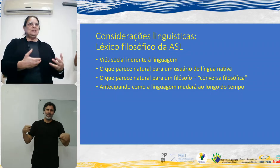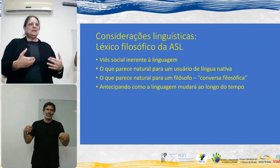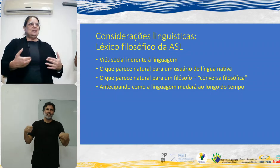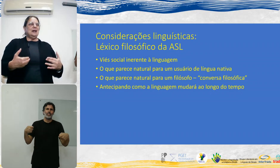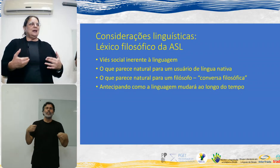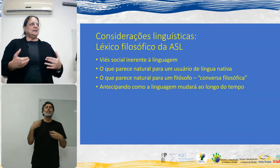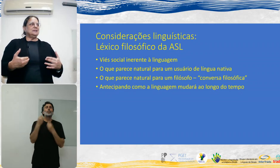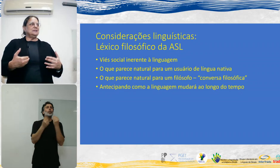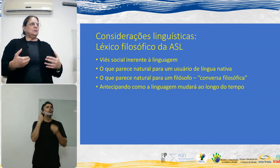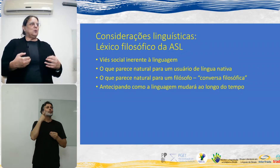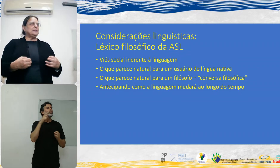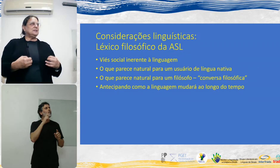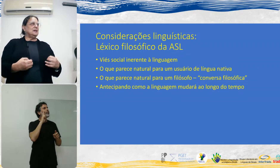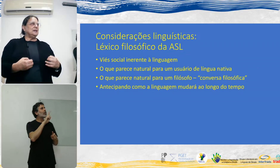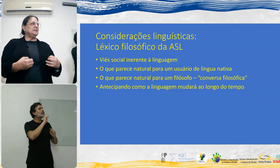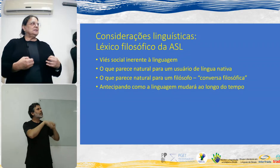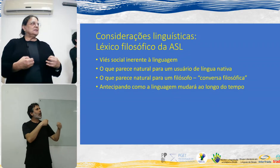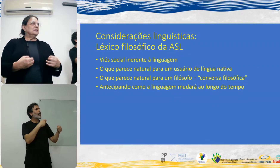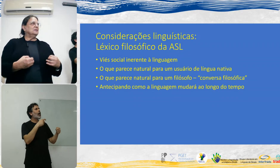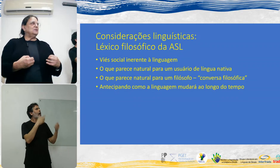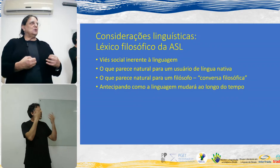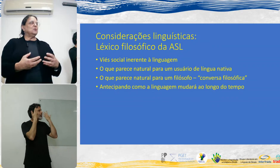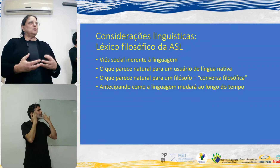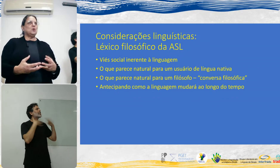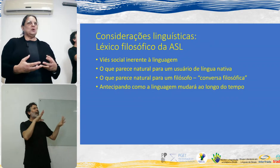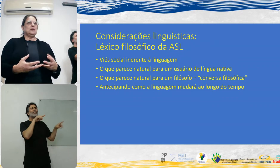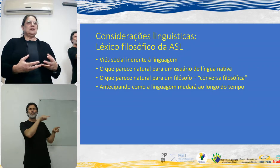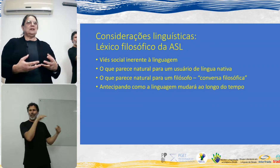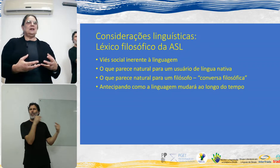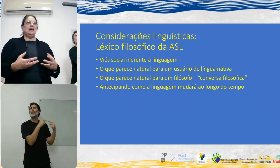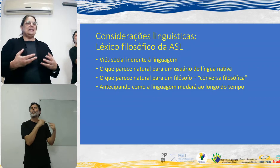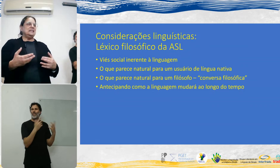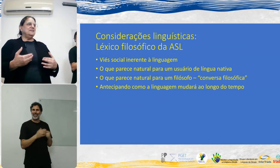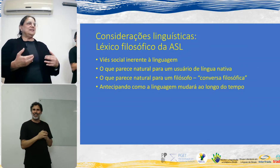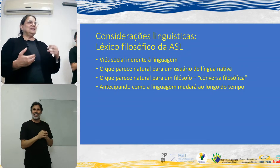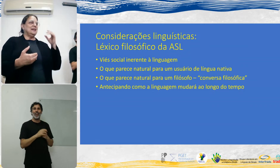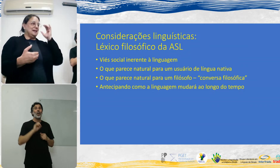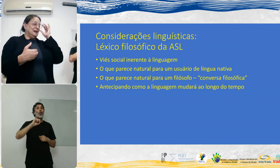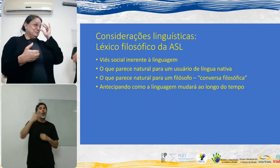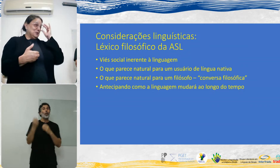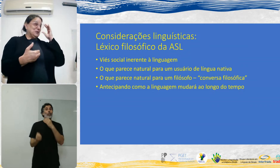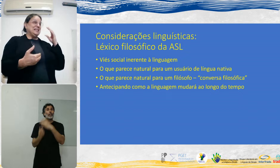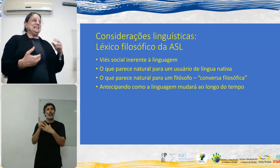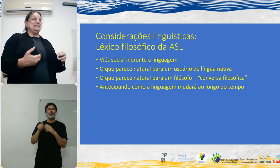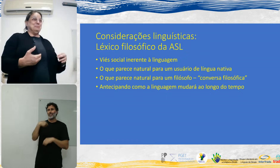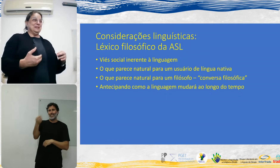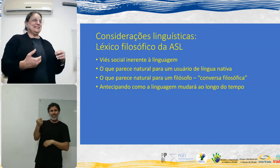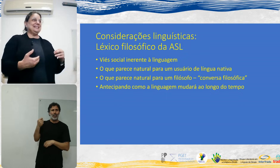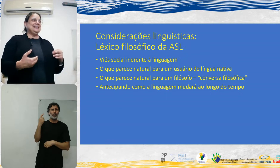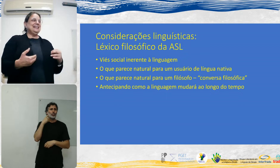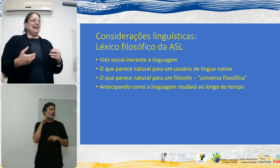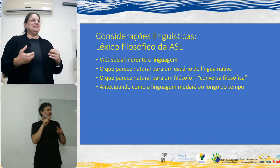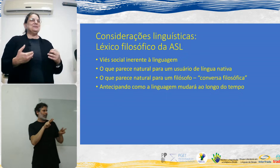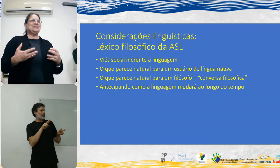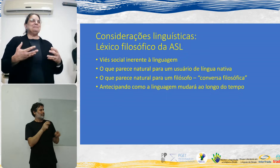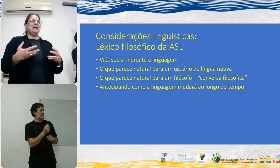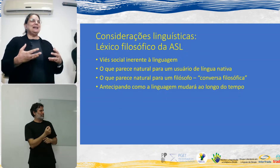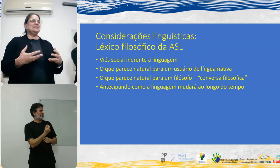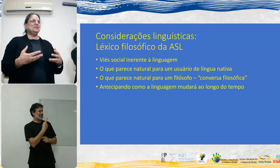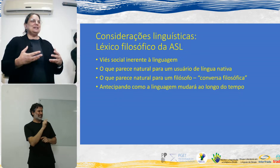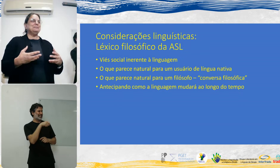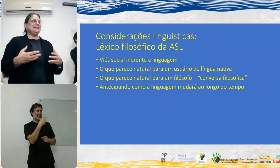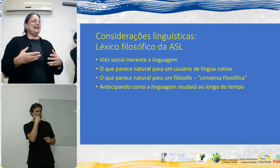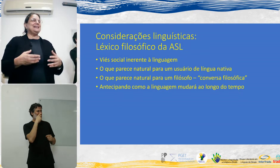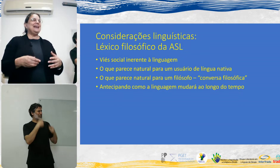user and what signs don't work? And even like I'm learning Libras, and there's some